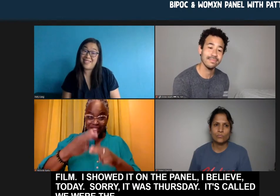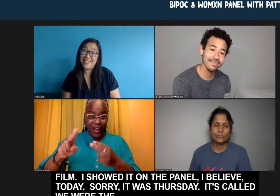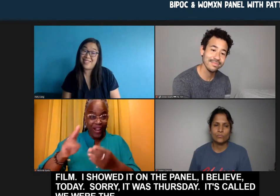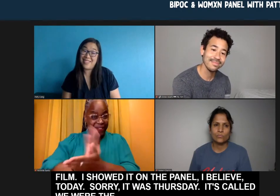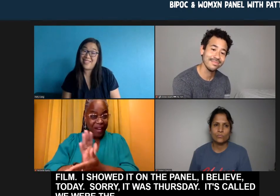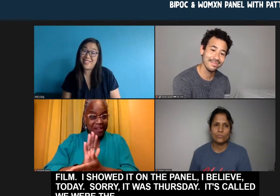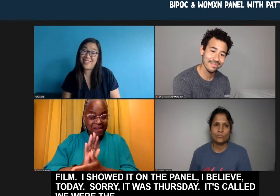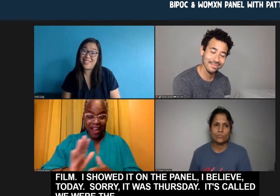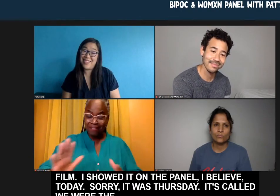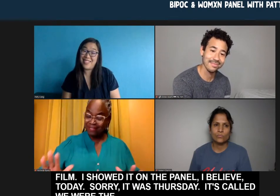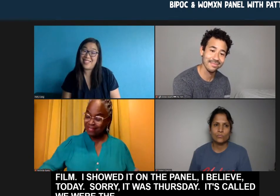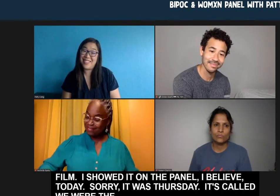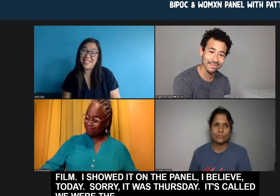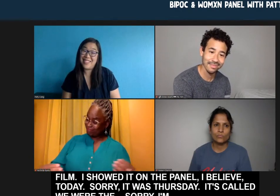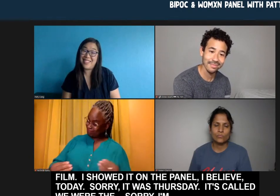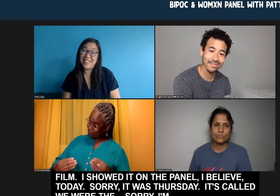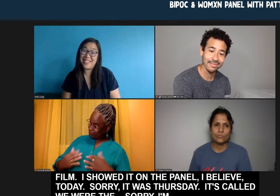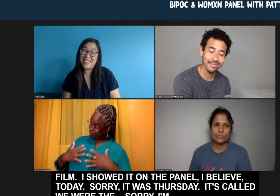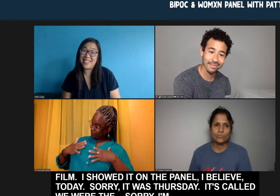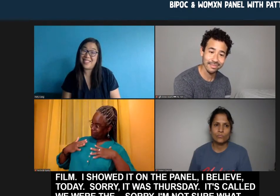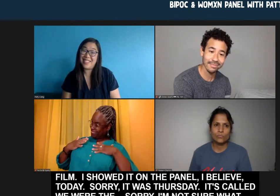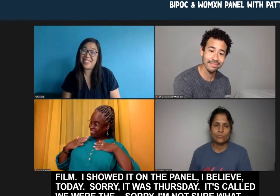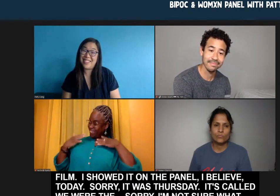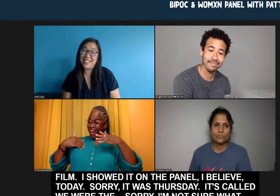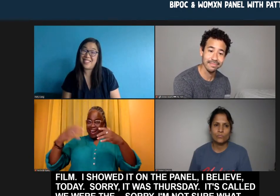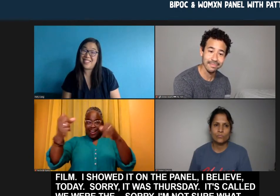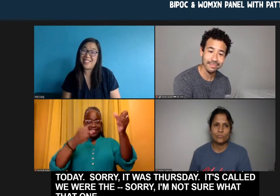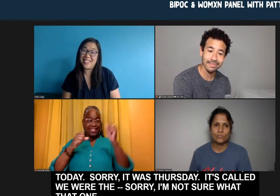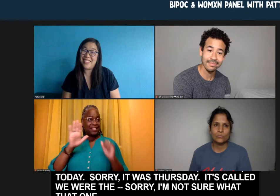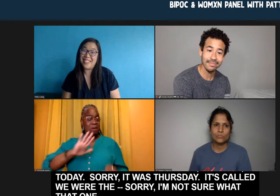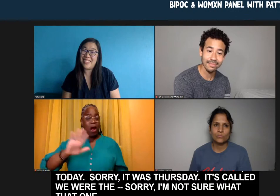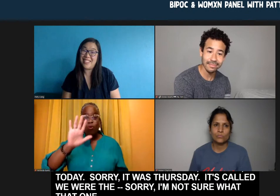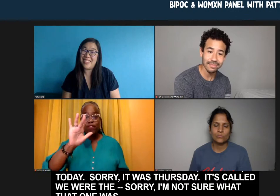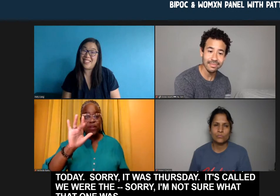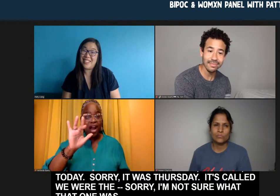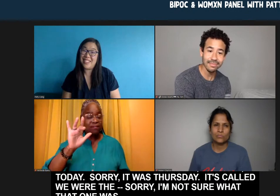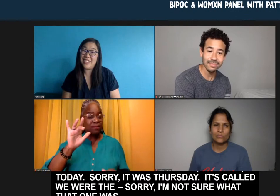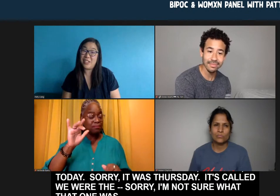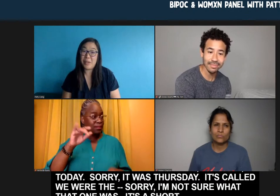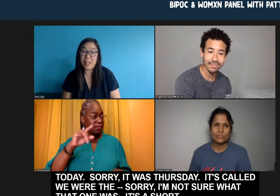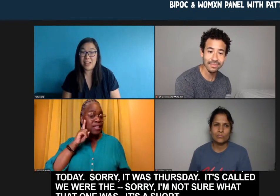I'm not sure what that one was. So it's a short film. And it was really inspiring.